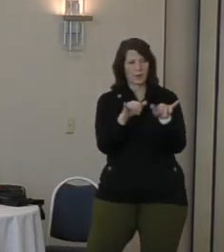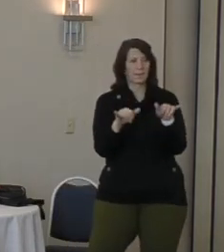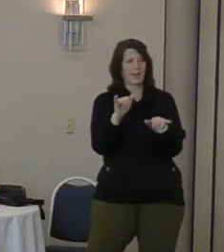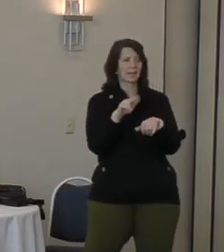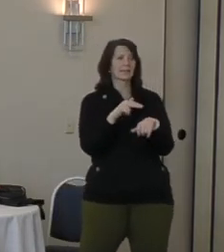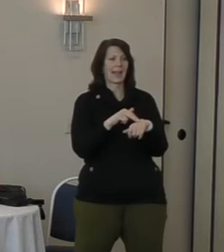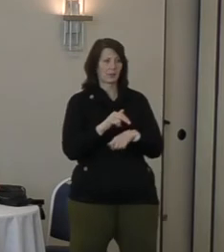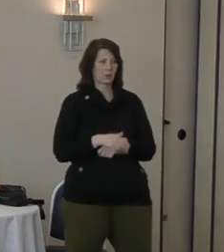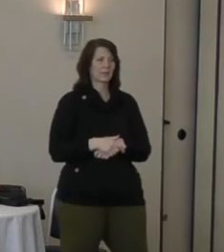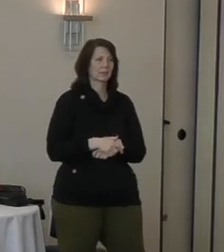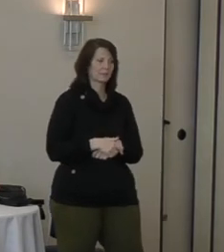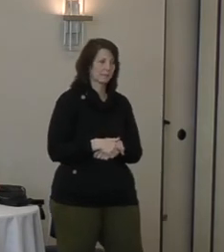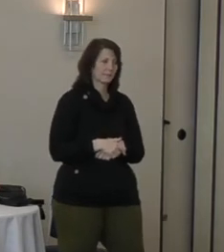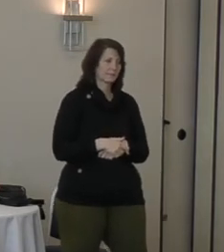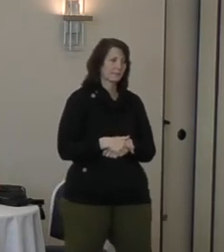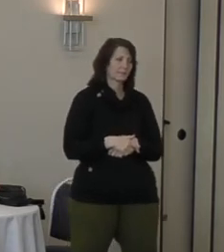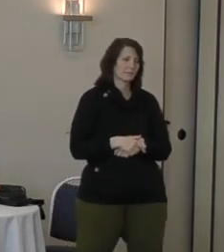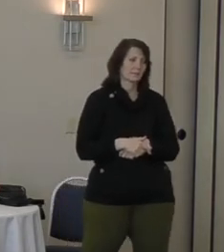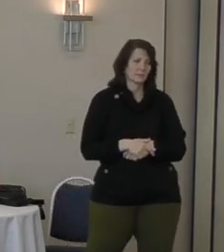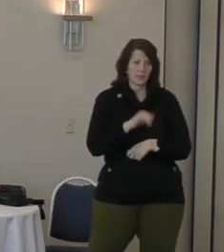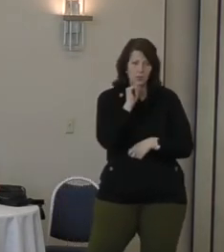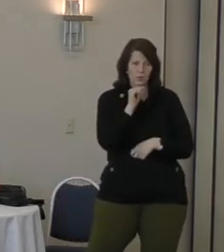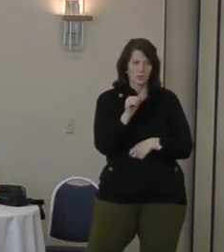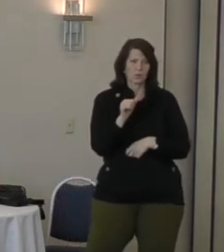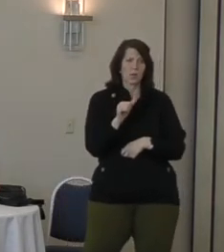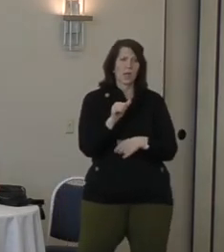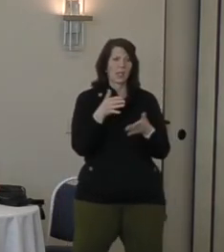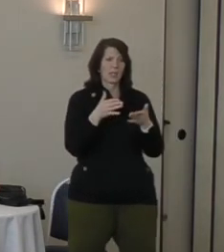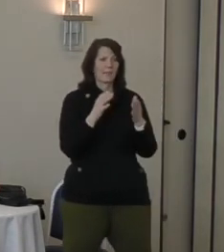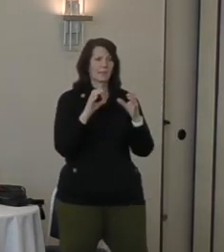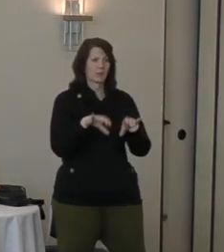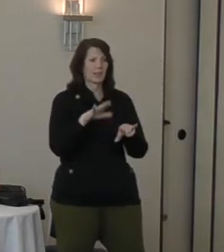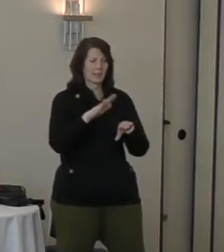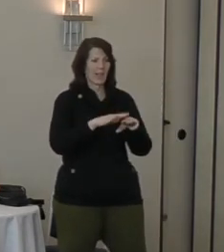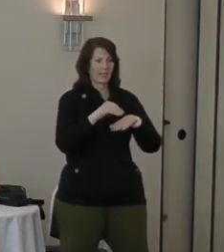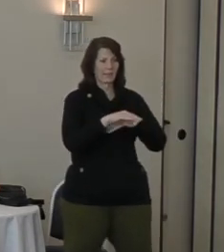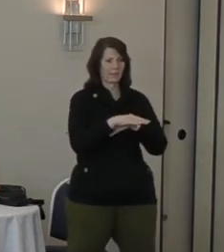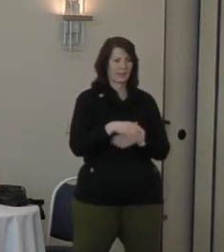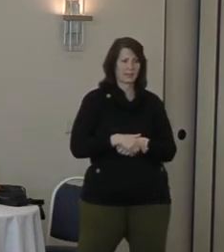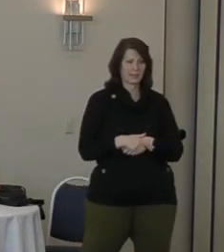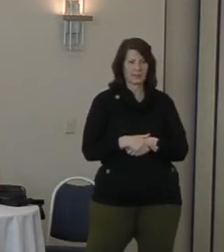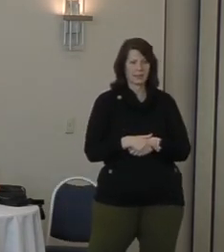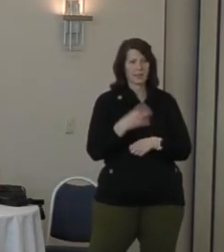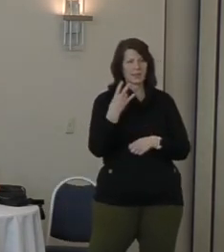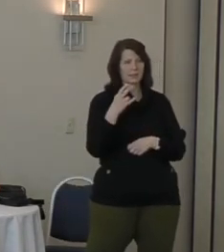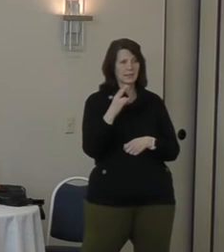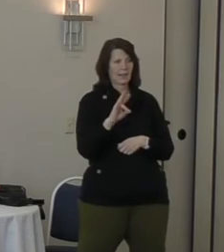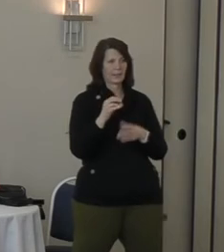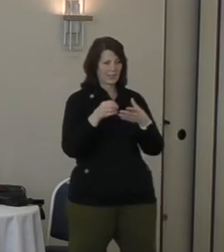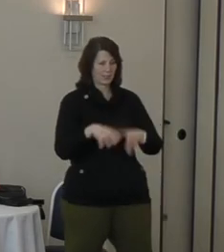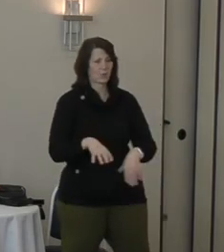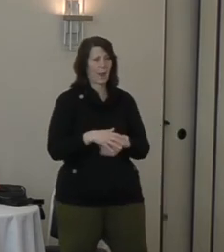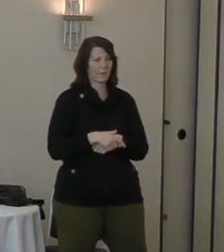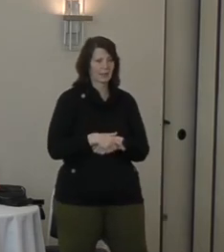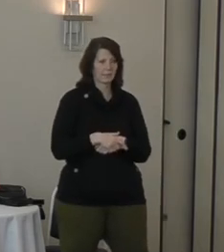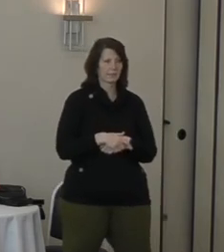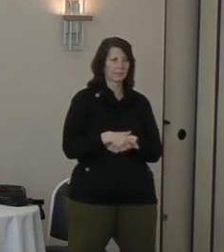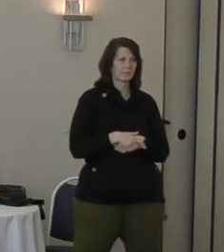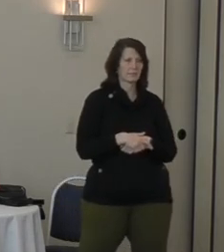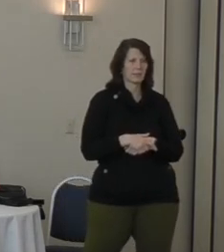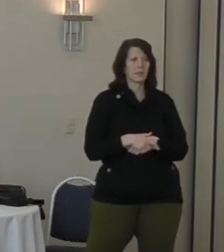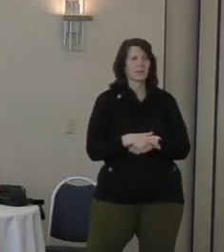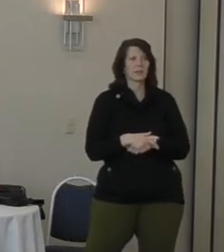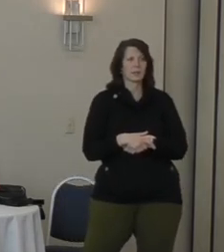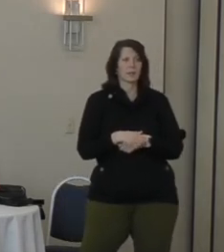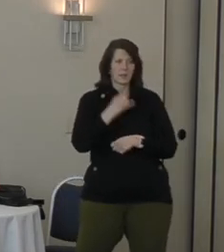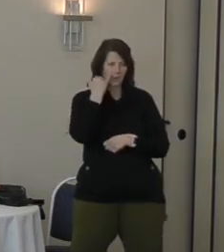pattern naturally, you're not leaving chances on the field, right? It's that stat I mentioned earlier, 17 tries. You